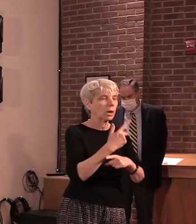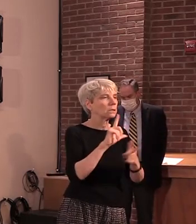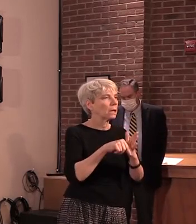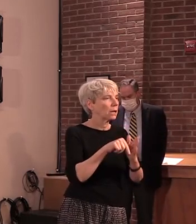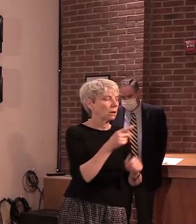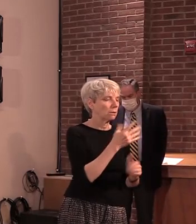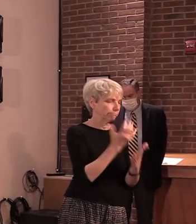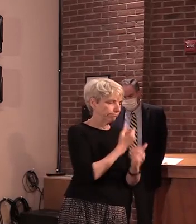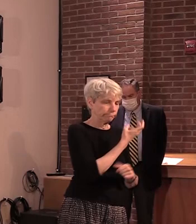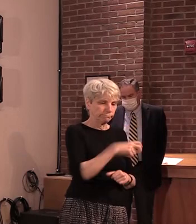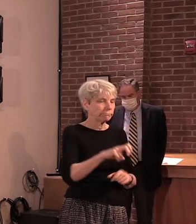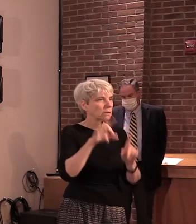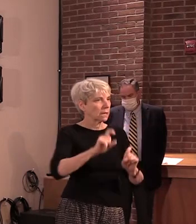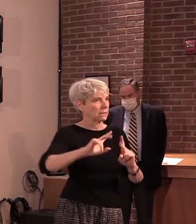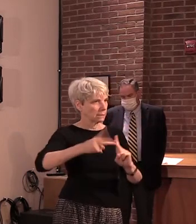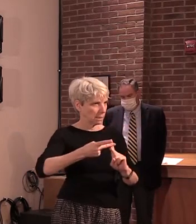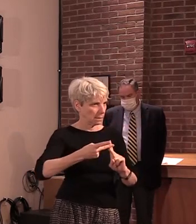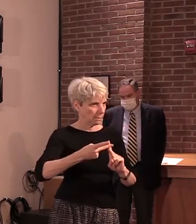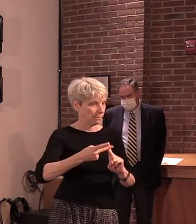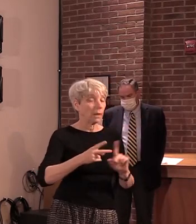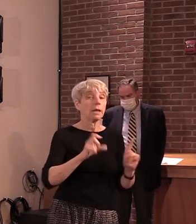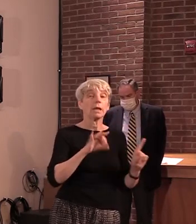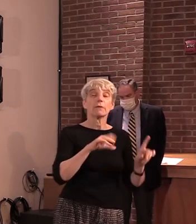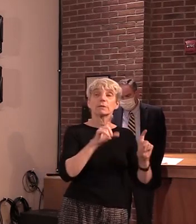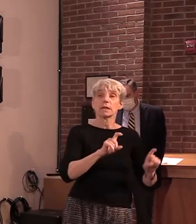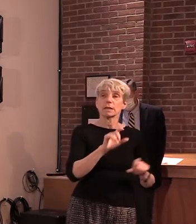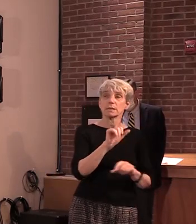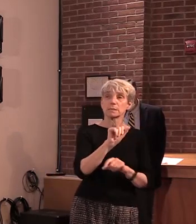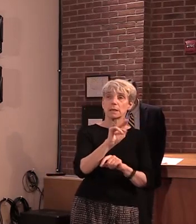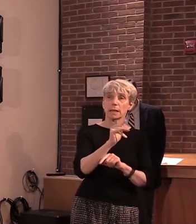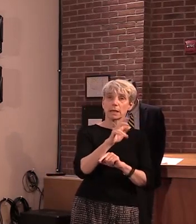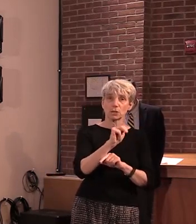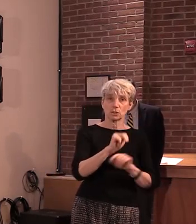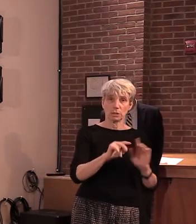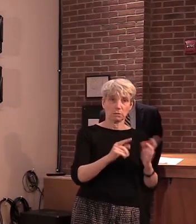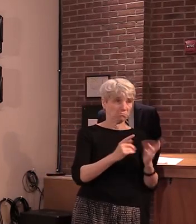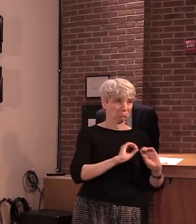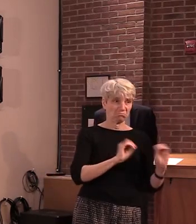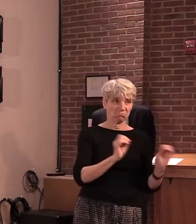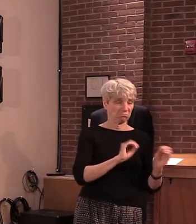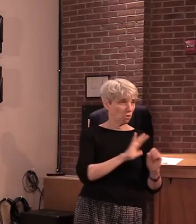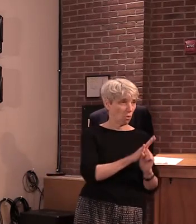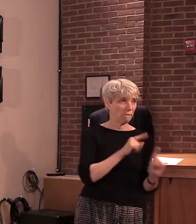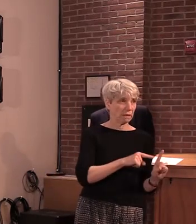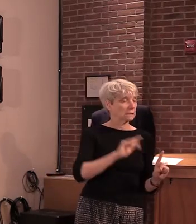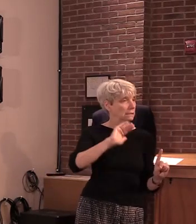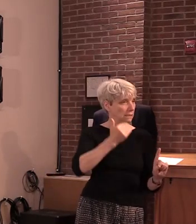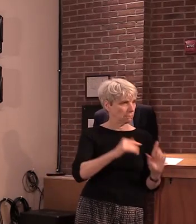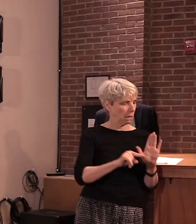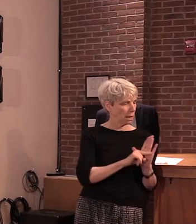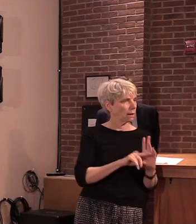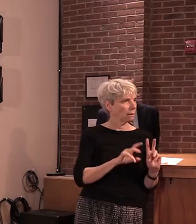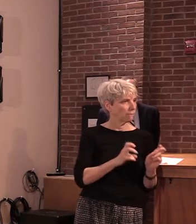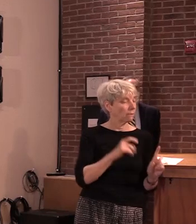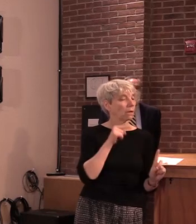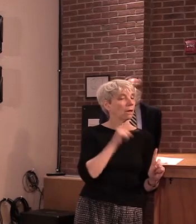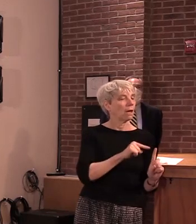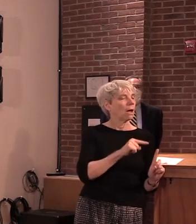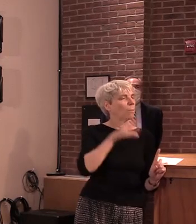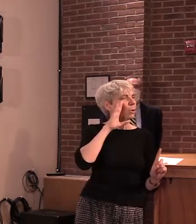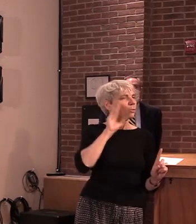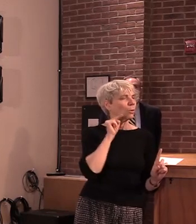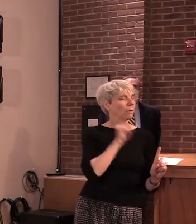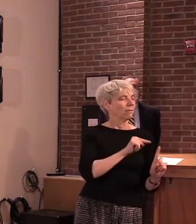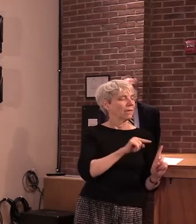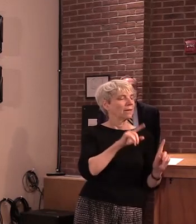the antigen test was negative and you know that the antigen test has a false